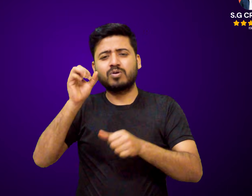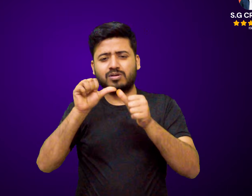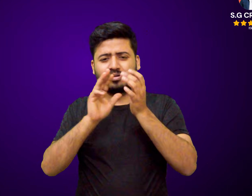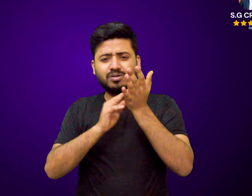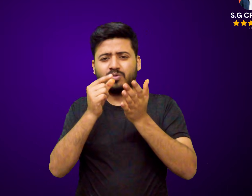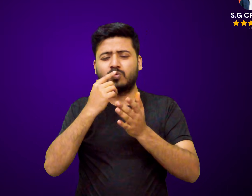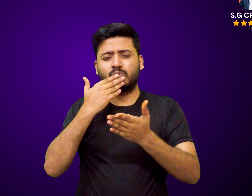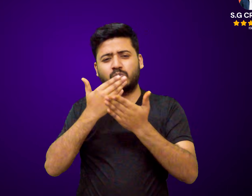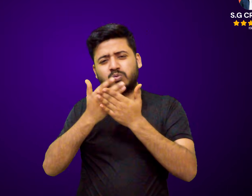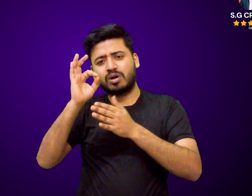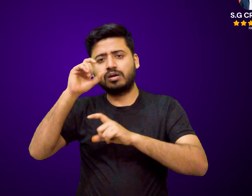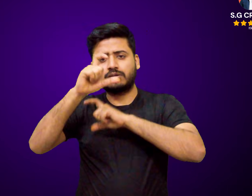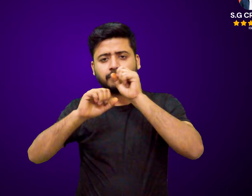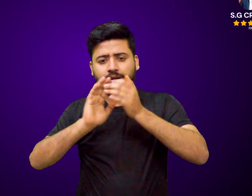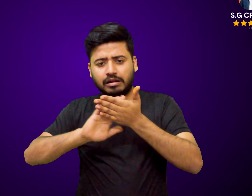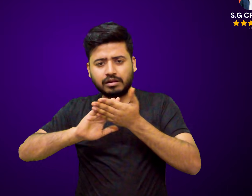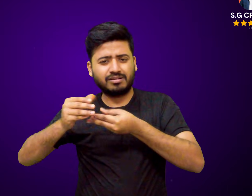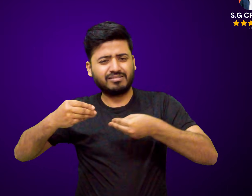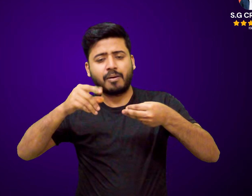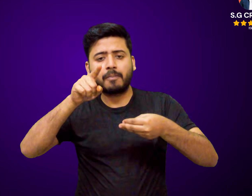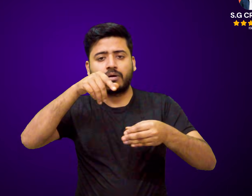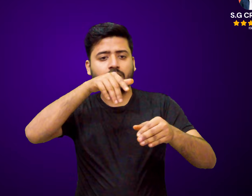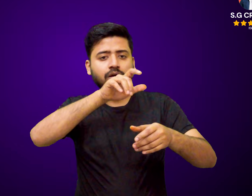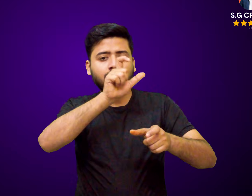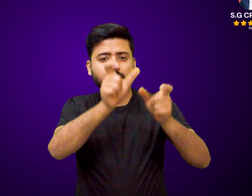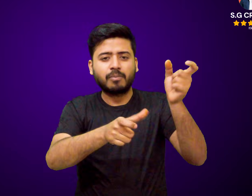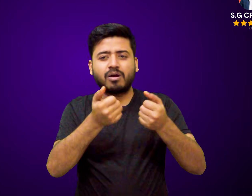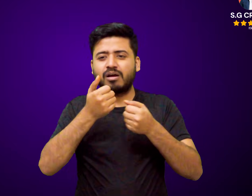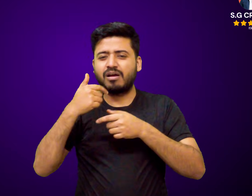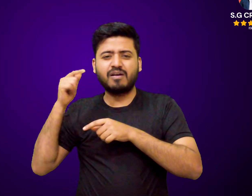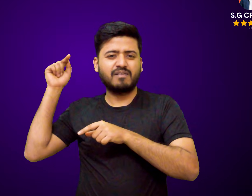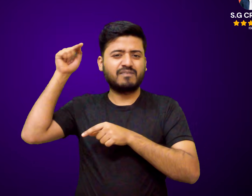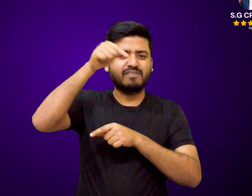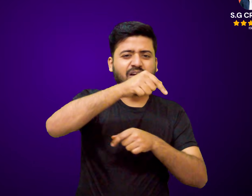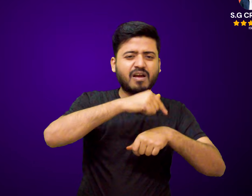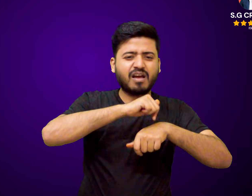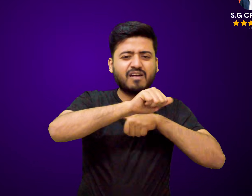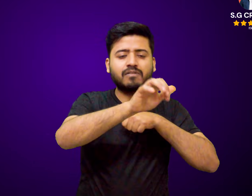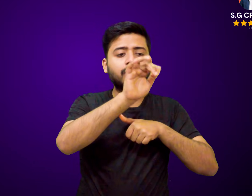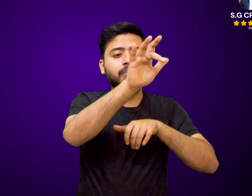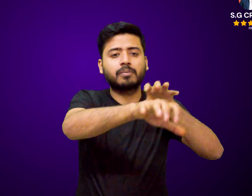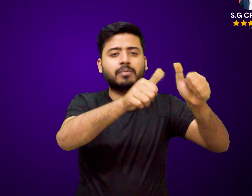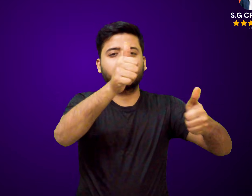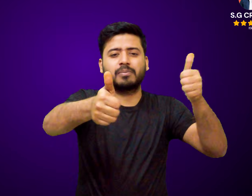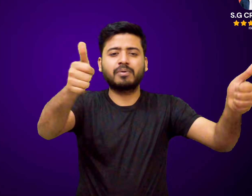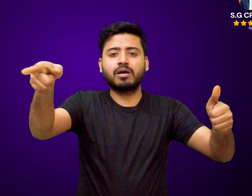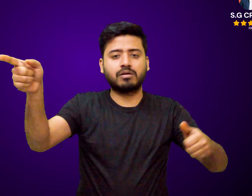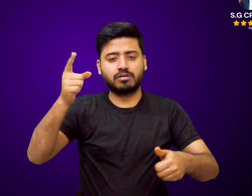industrial processing, quality certifications, and compliance with FSSAI, Food Safety and Standards